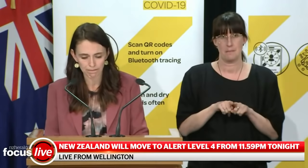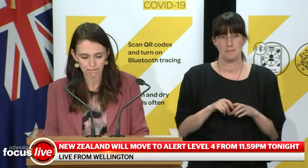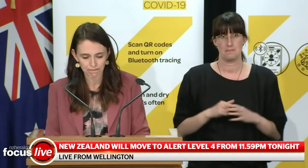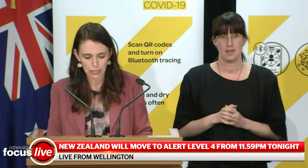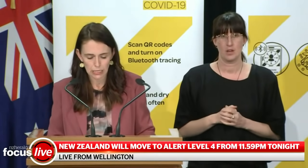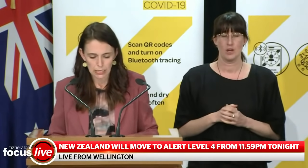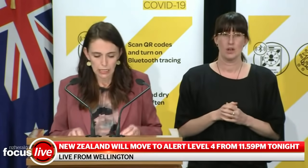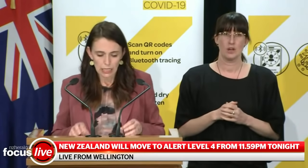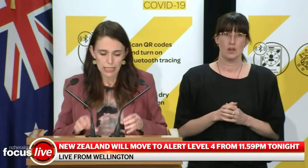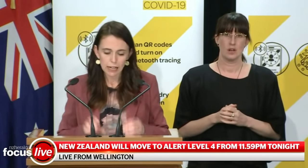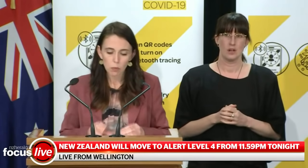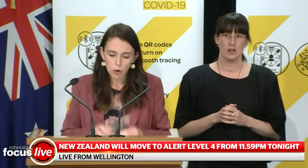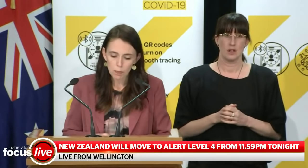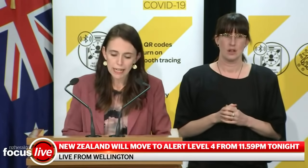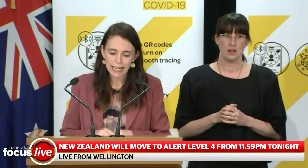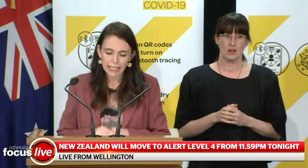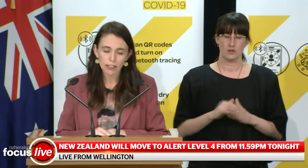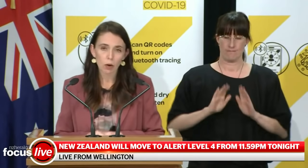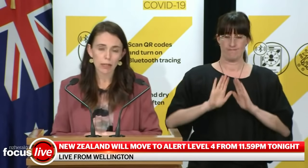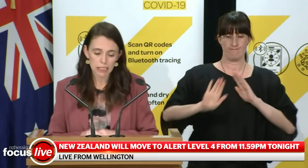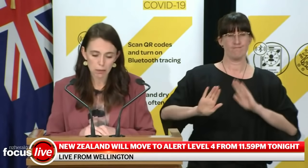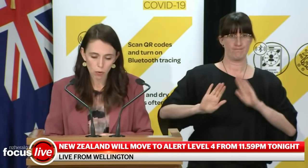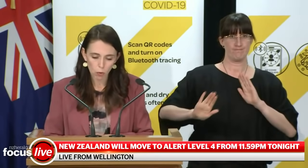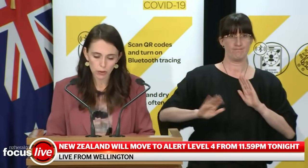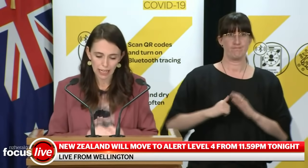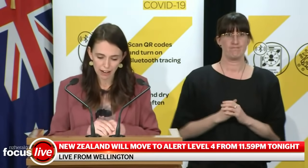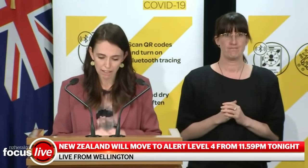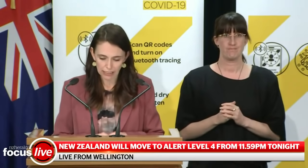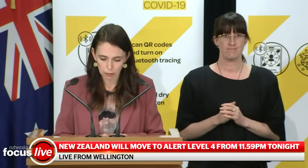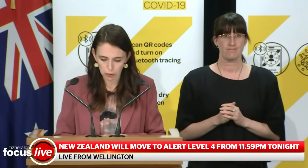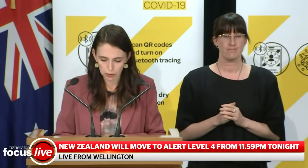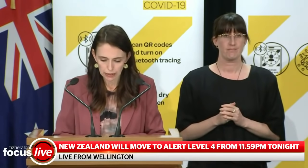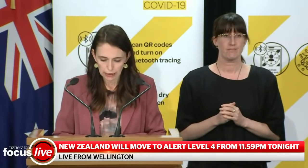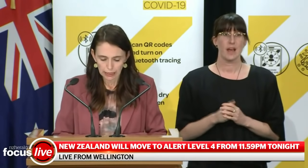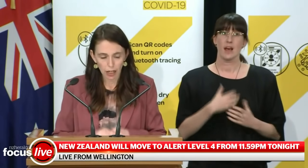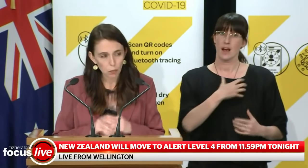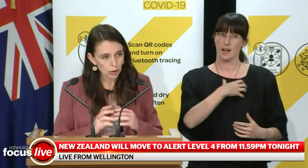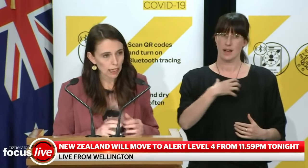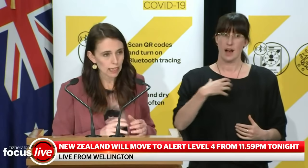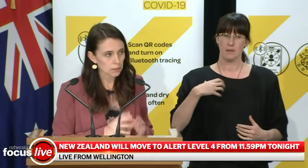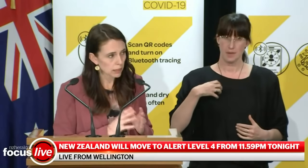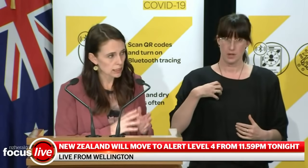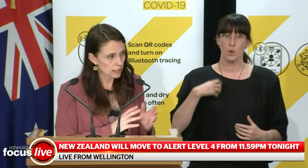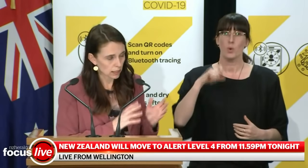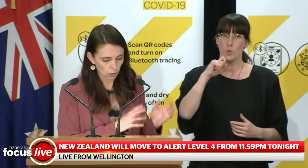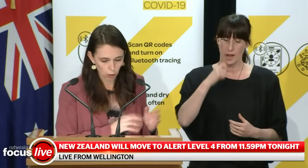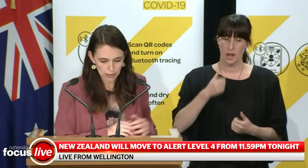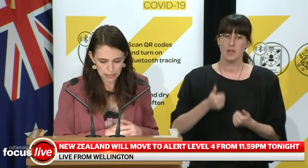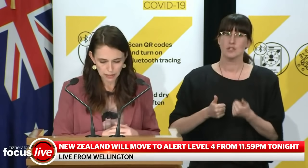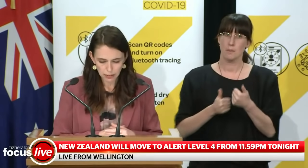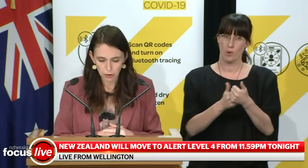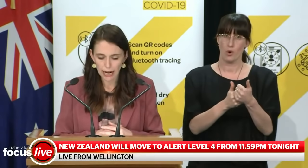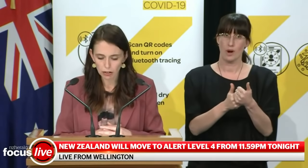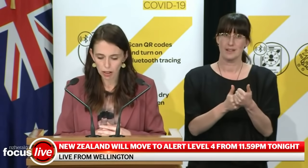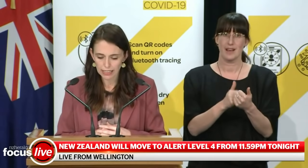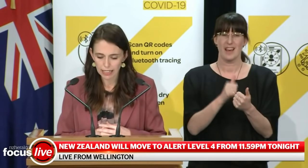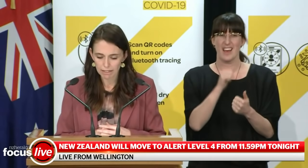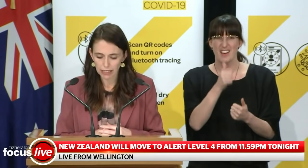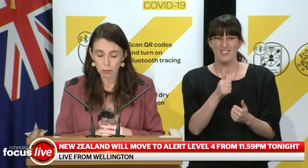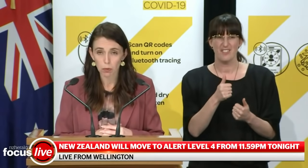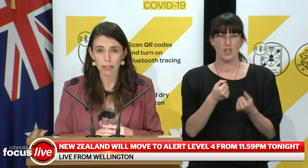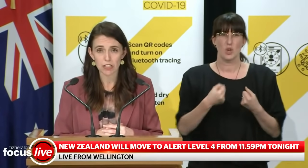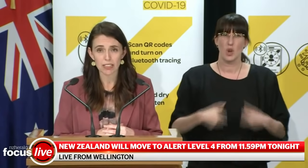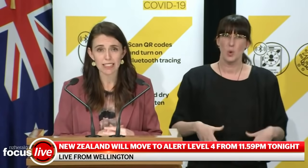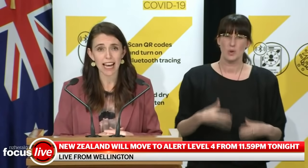way. There will be economic support available, and I will ask Minister Robertson to outline